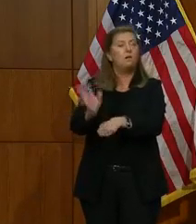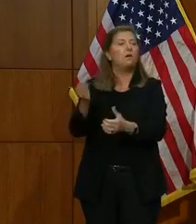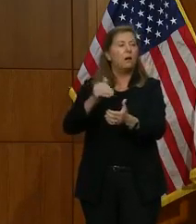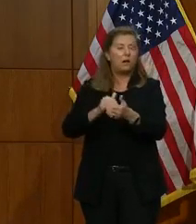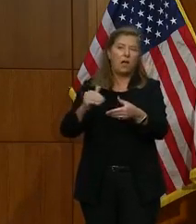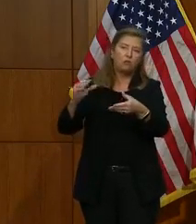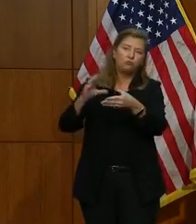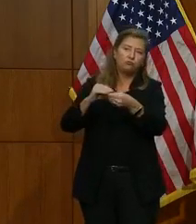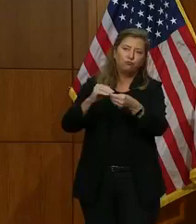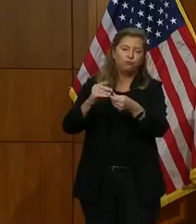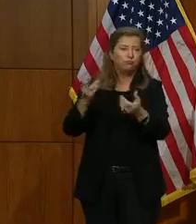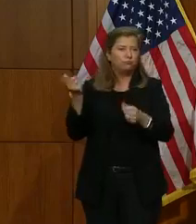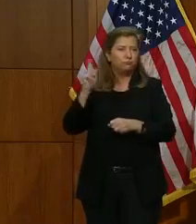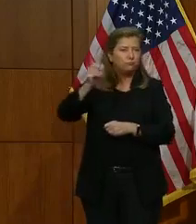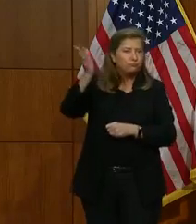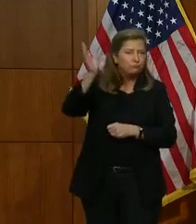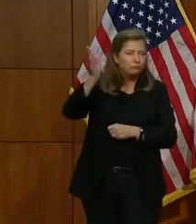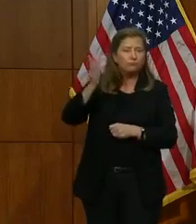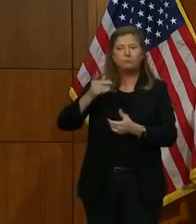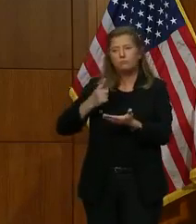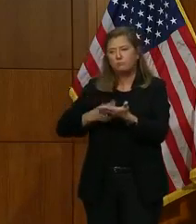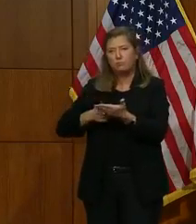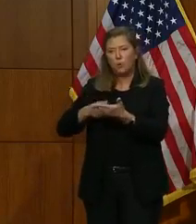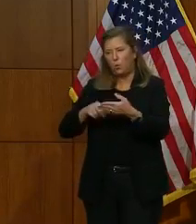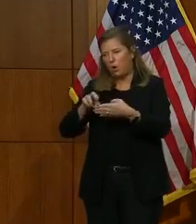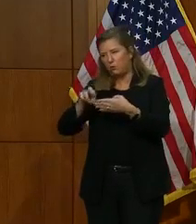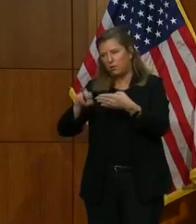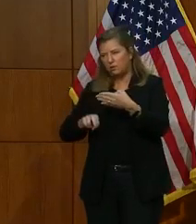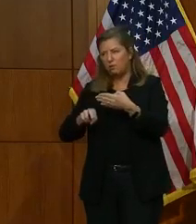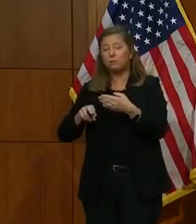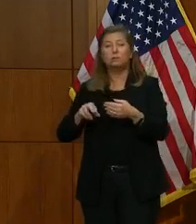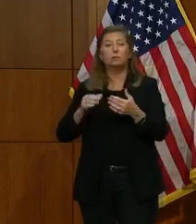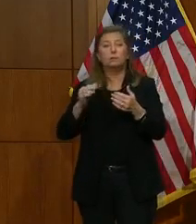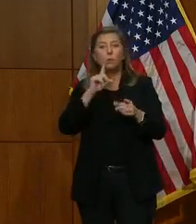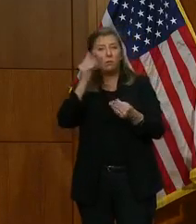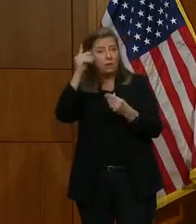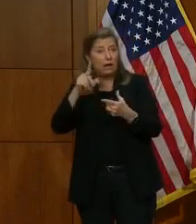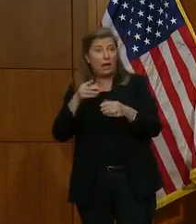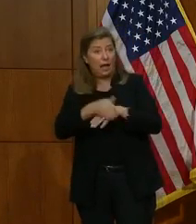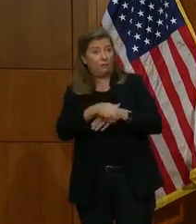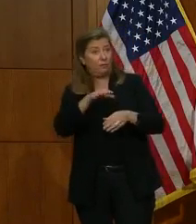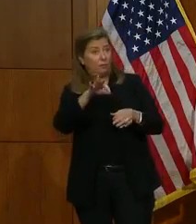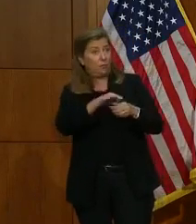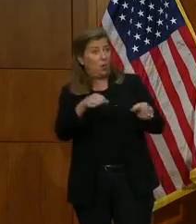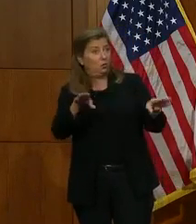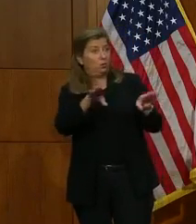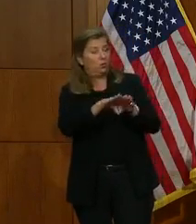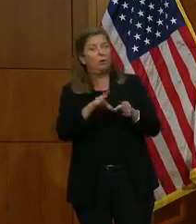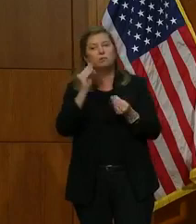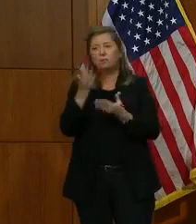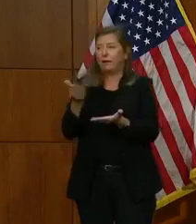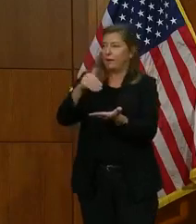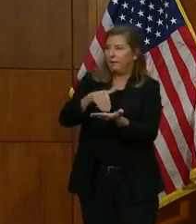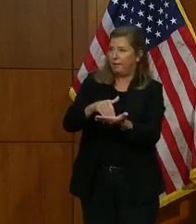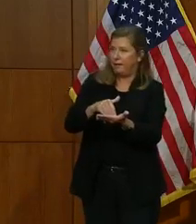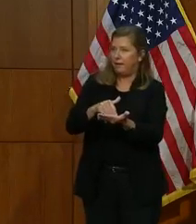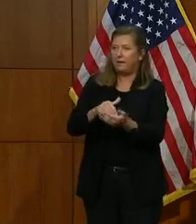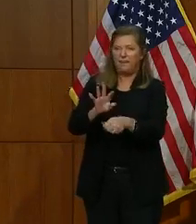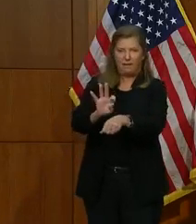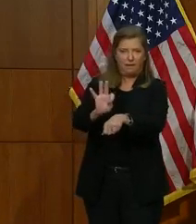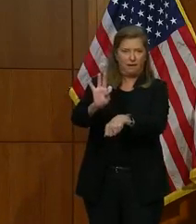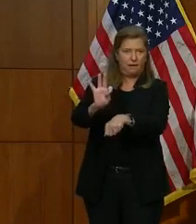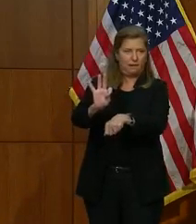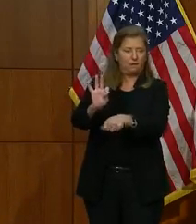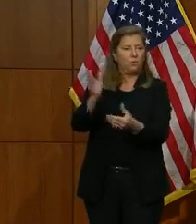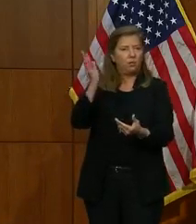over the results, reporting that will occur after the polls close, and then we'll have another update at 9